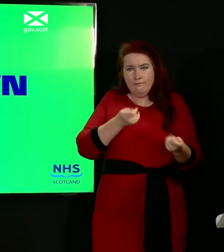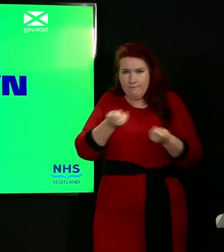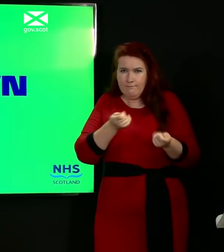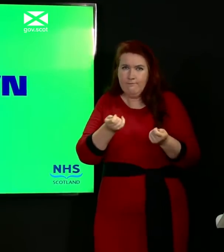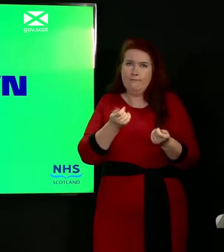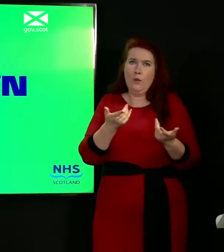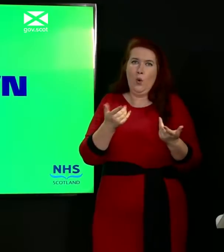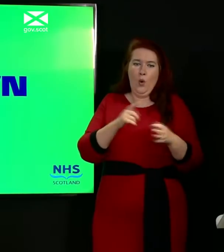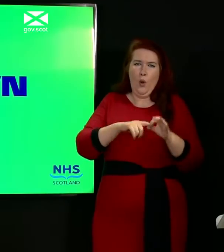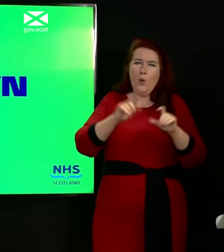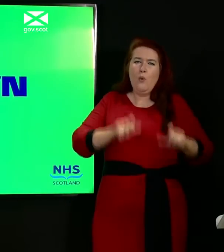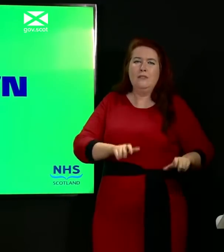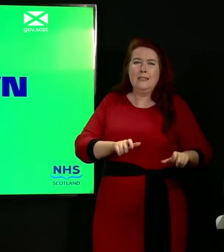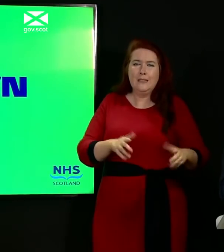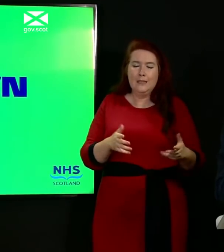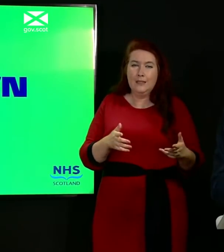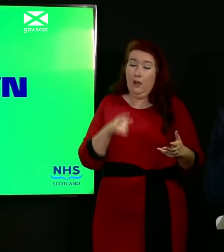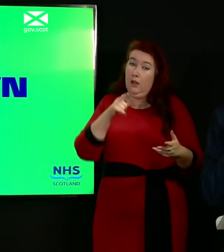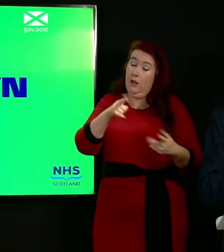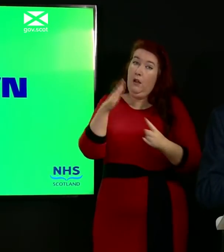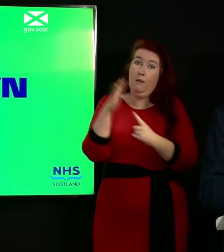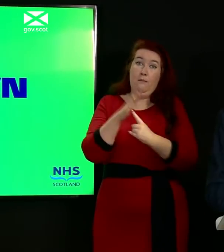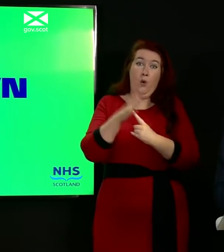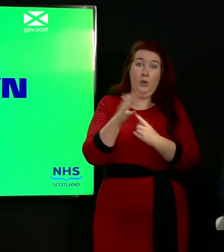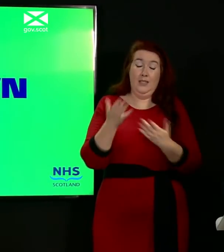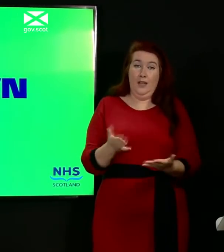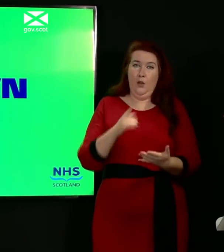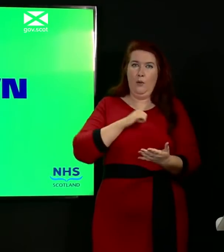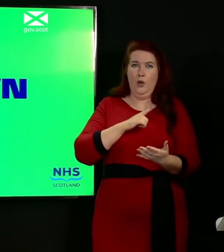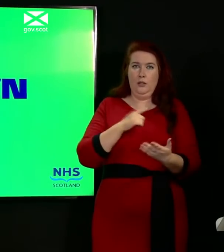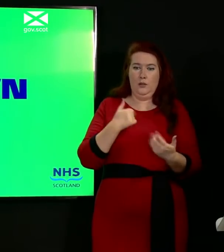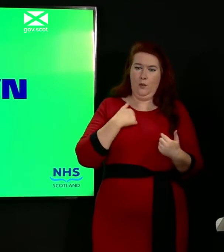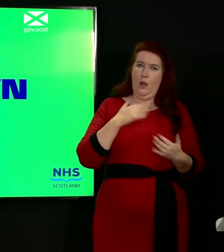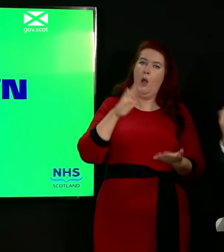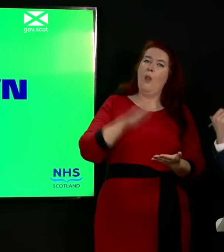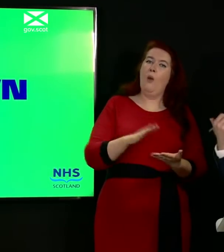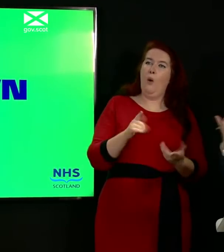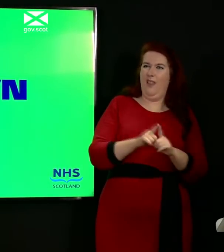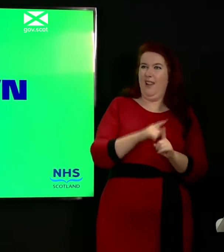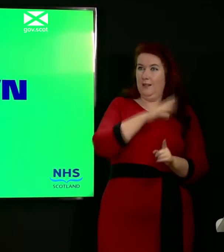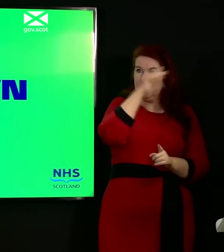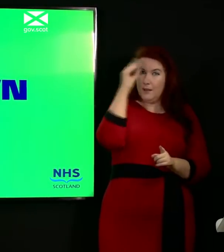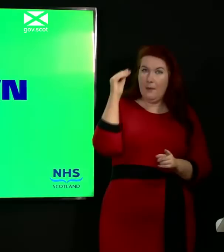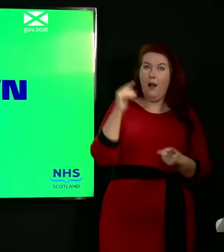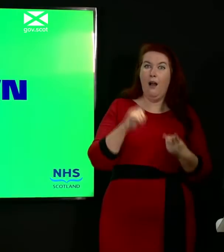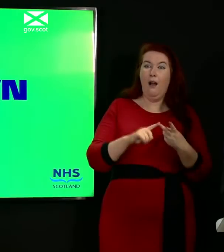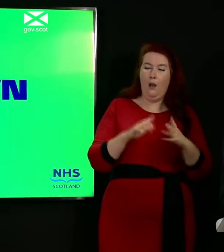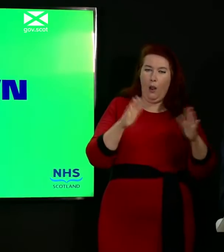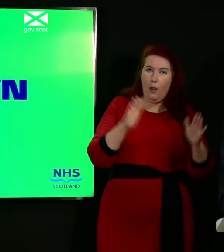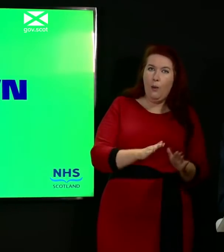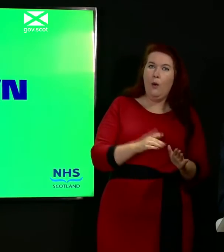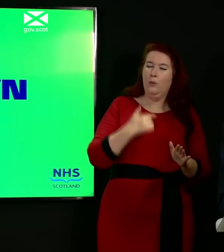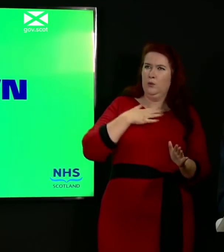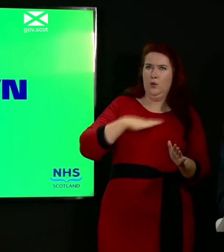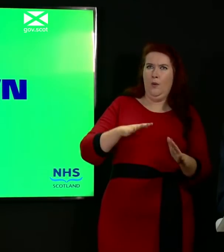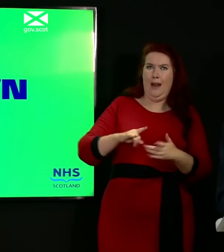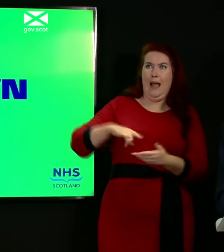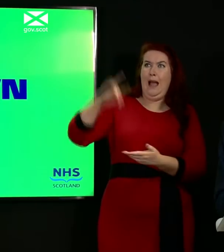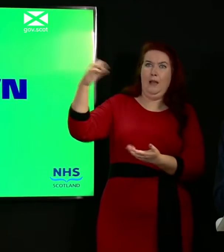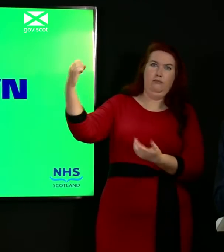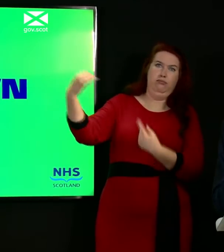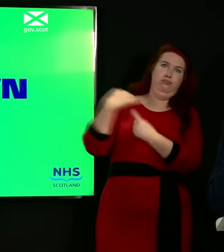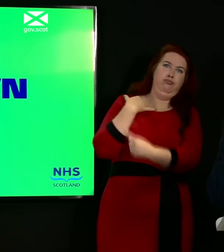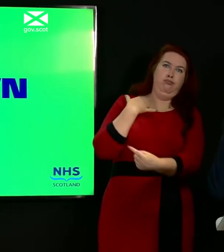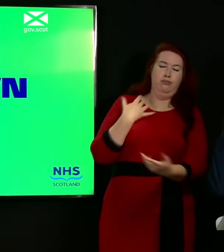low. That becomes even more important when the prevalence is low. And the summer and March prove that, if we needed it proven once